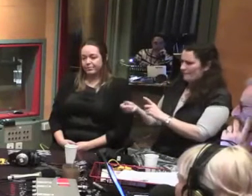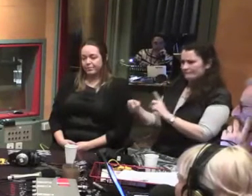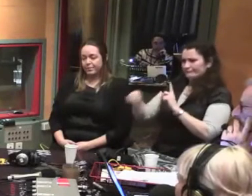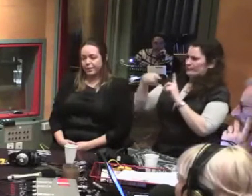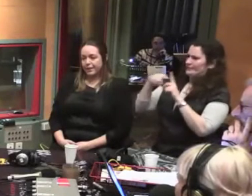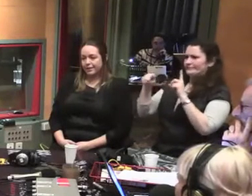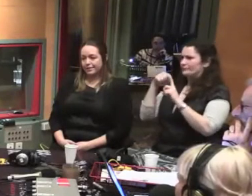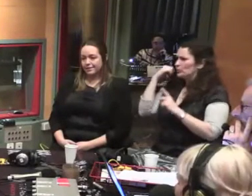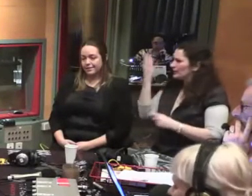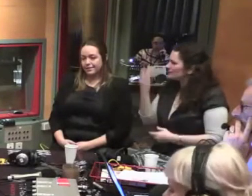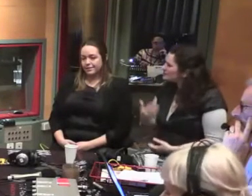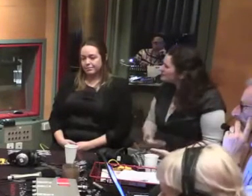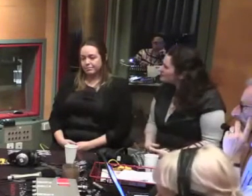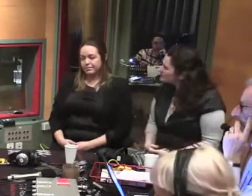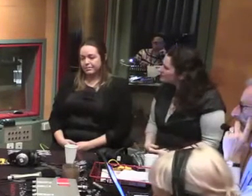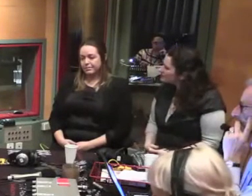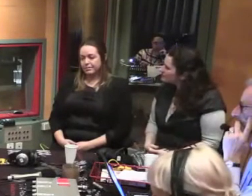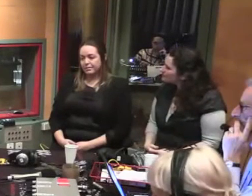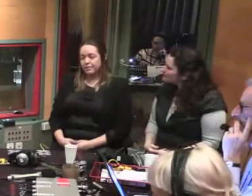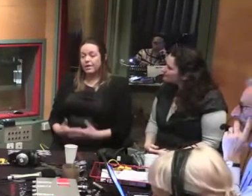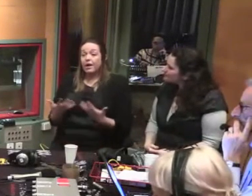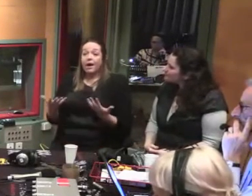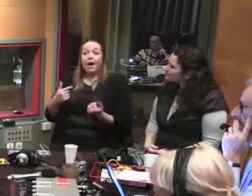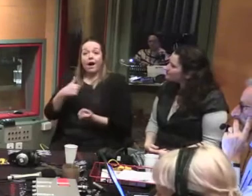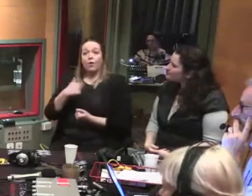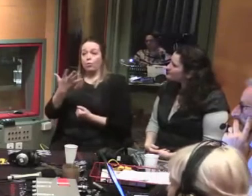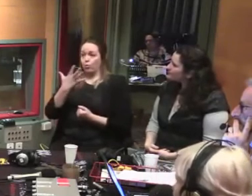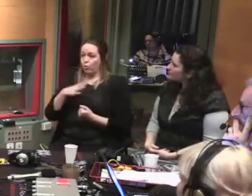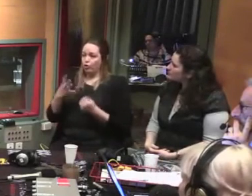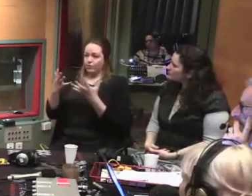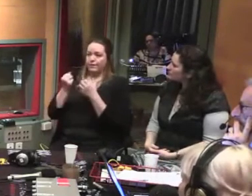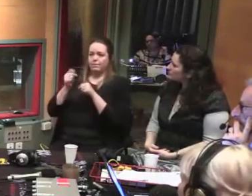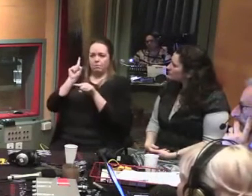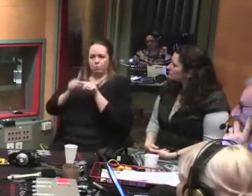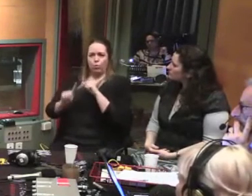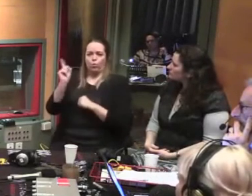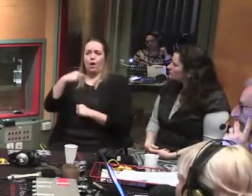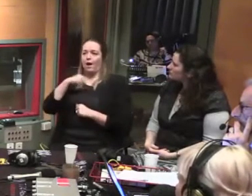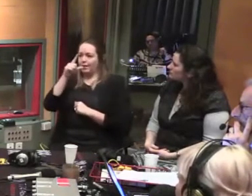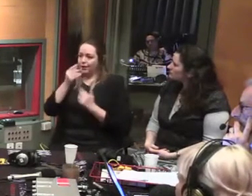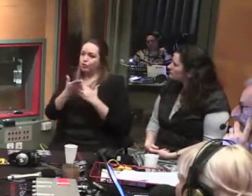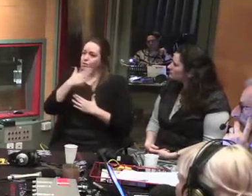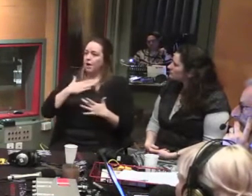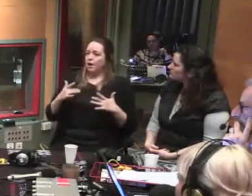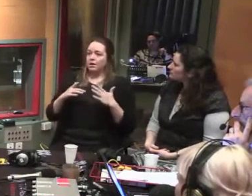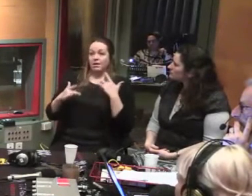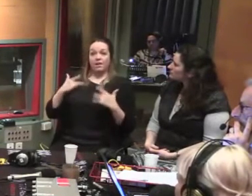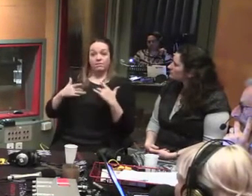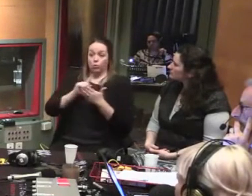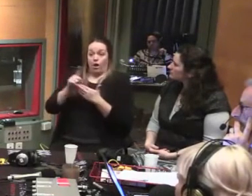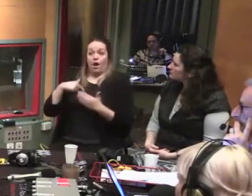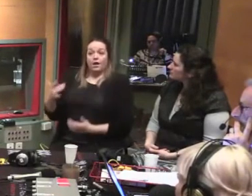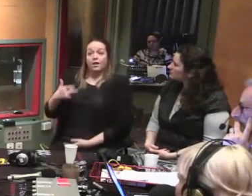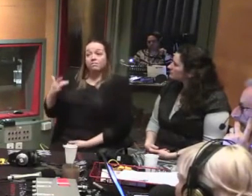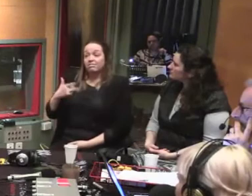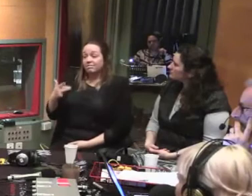Well, look, I want to get the maximum I can out of the time that I'm here.